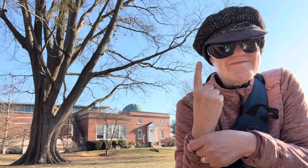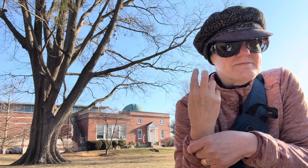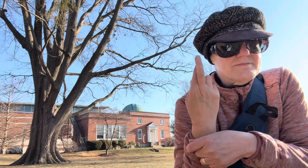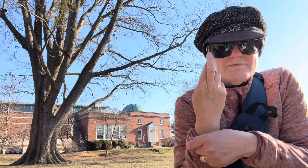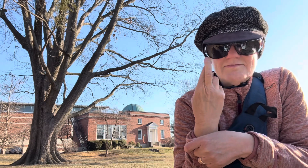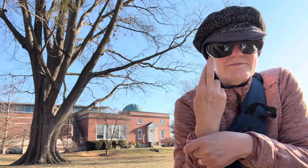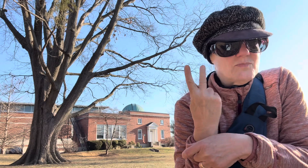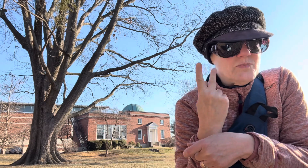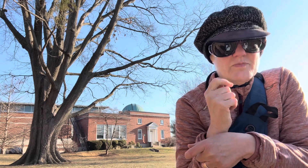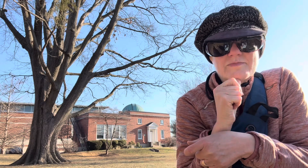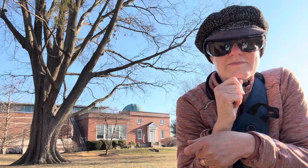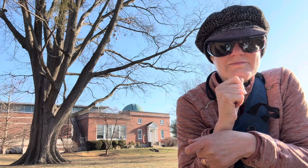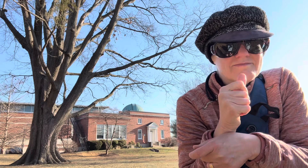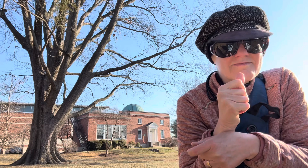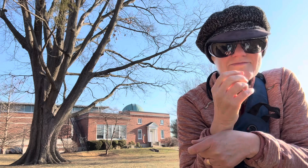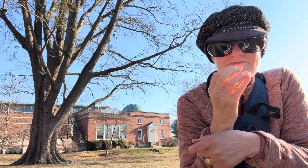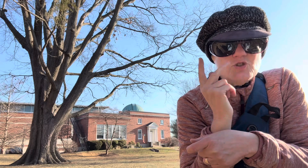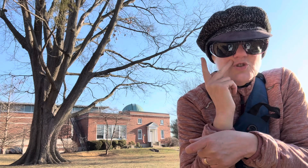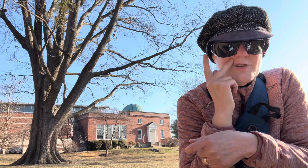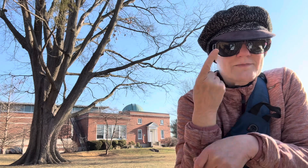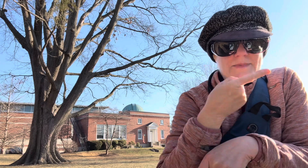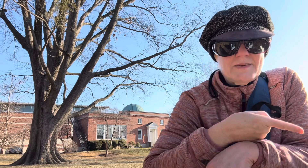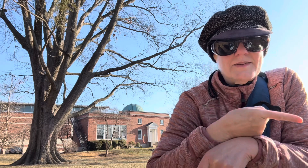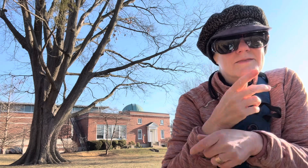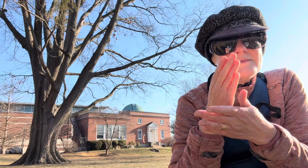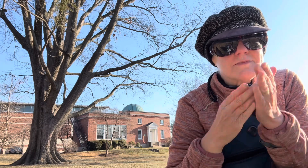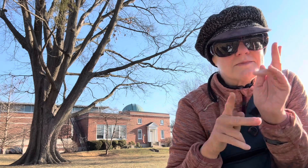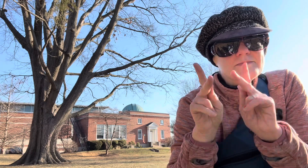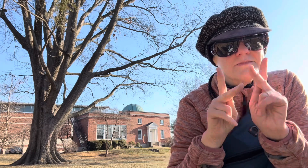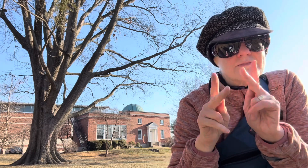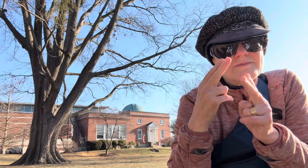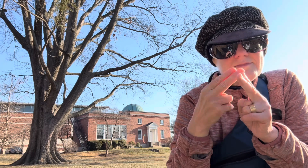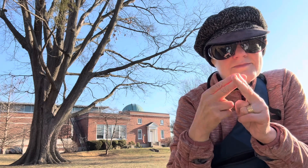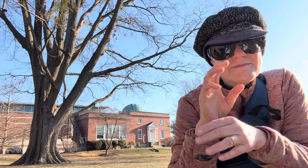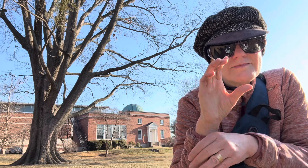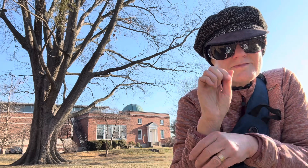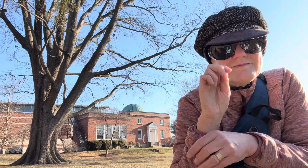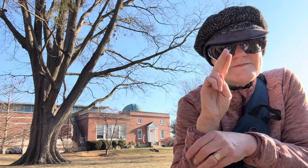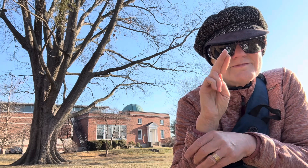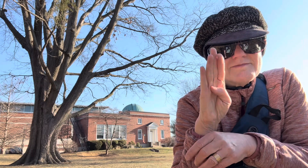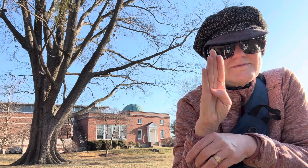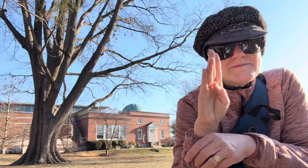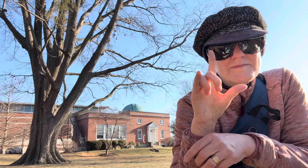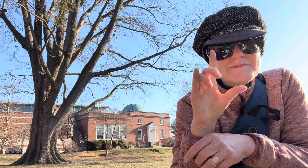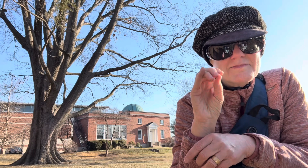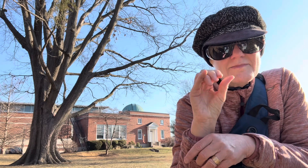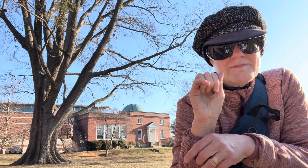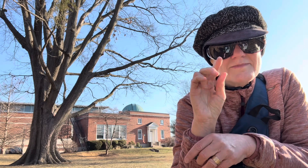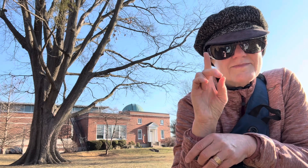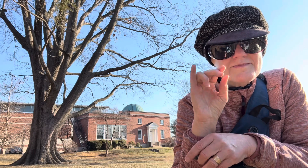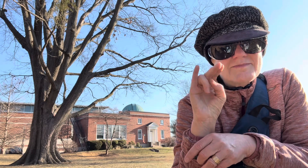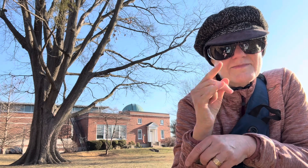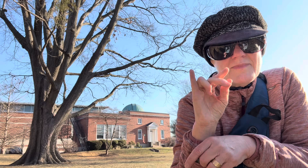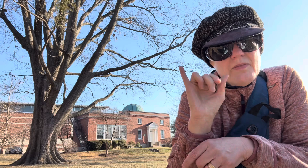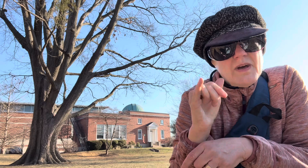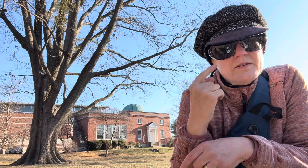cycle starts all over. That's why we don't do cheat days. Now, you'll hear some people talk about carb loading.